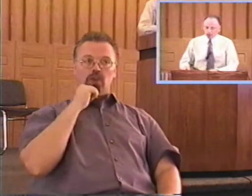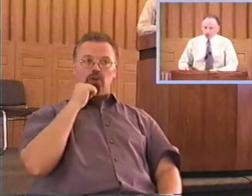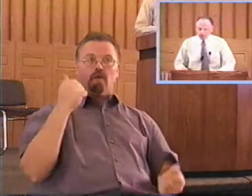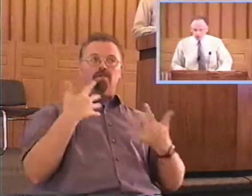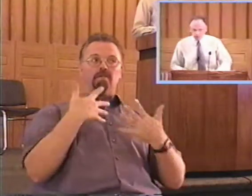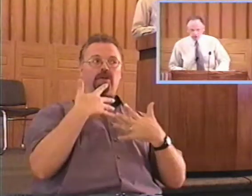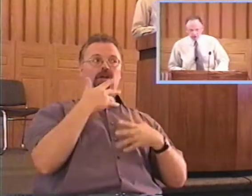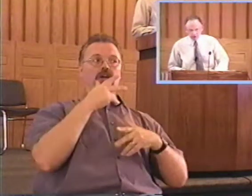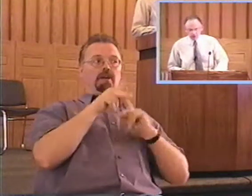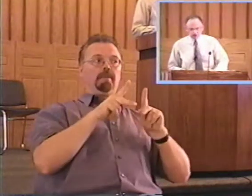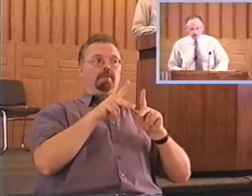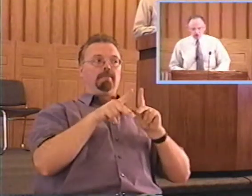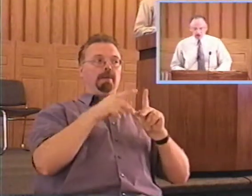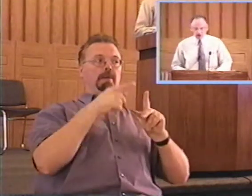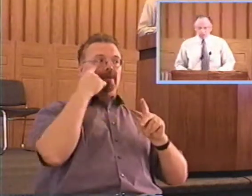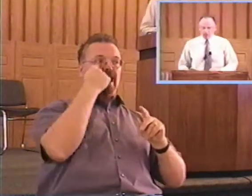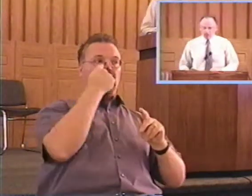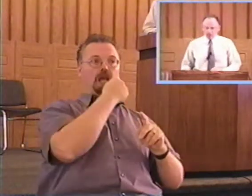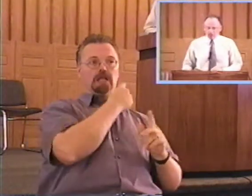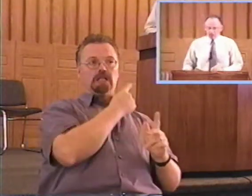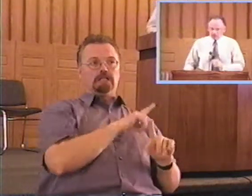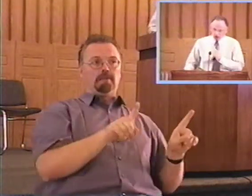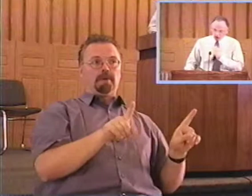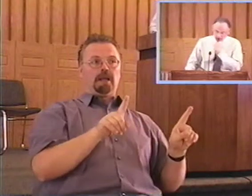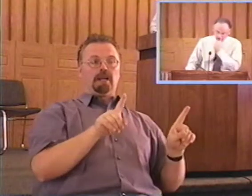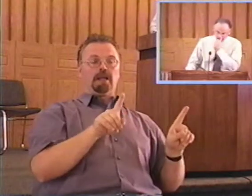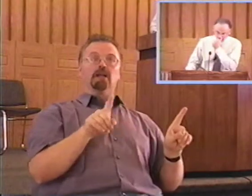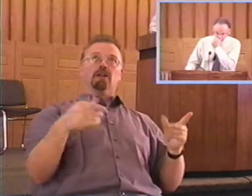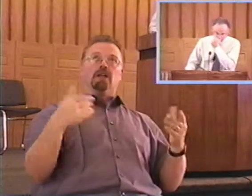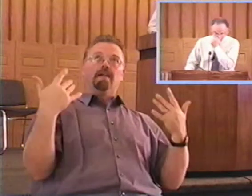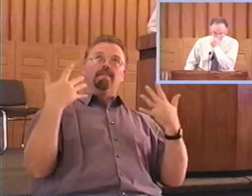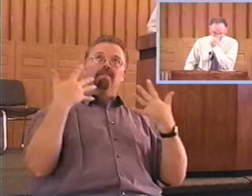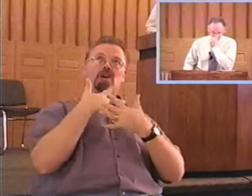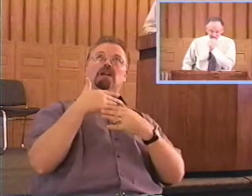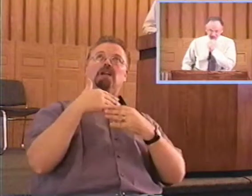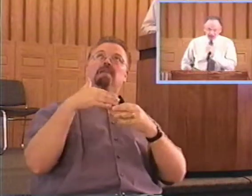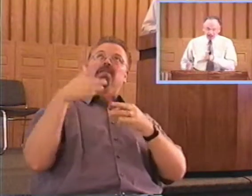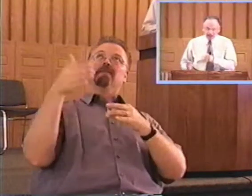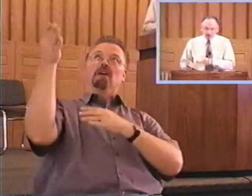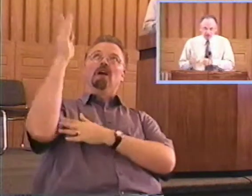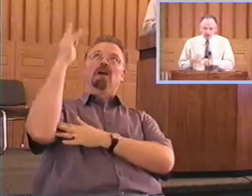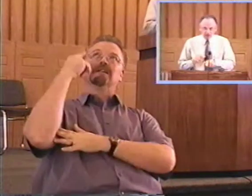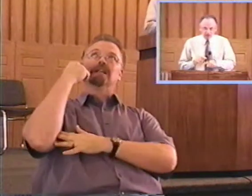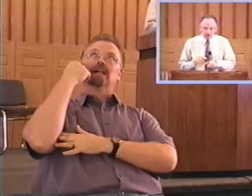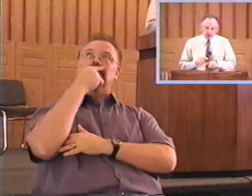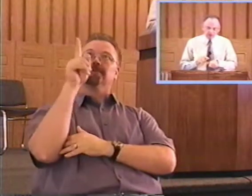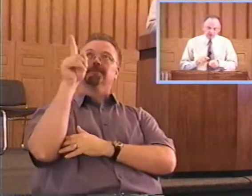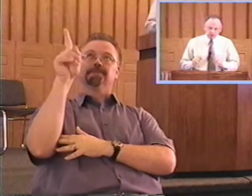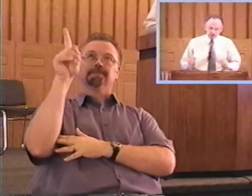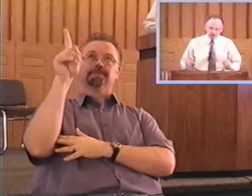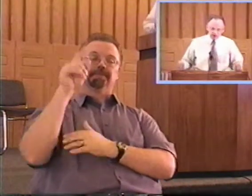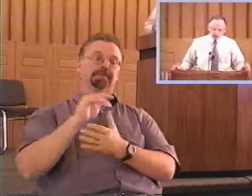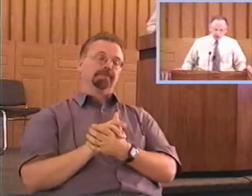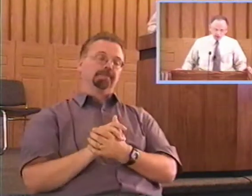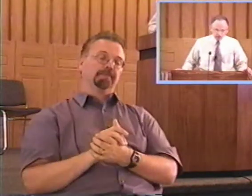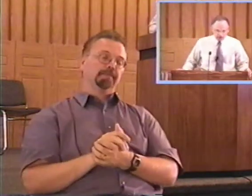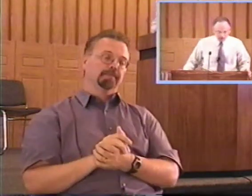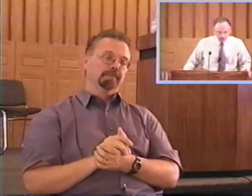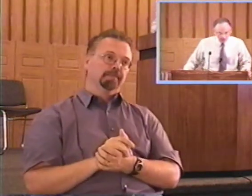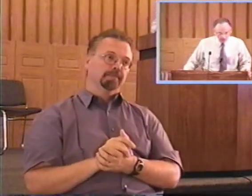the eyes of people. They tremble in the eyes of God. Now Jesus gives